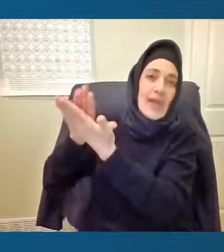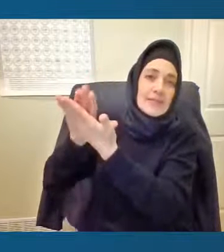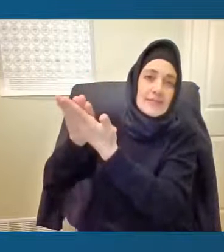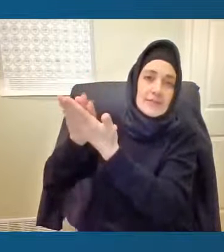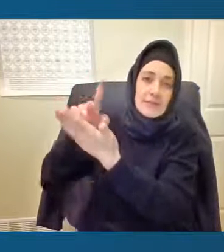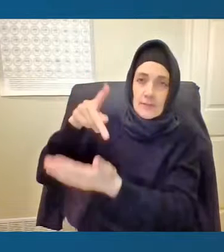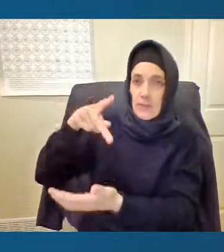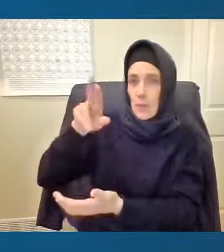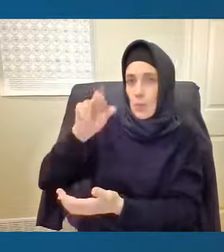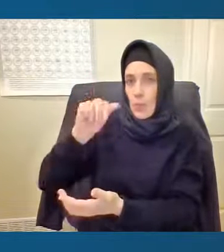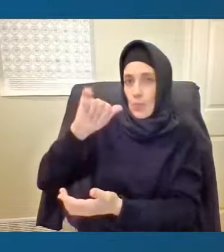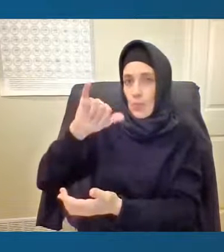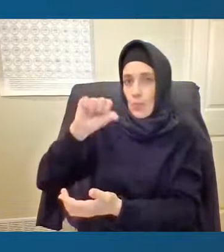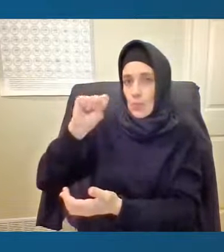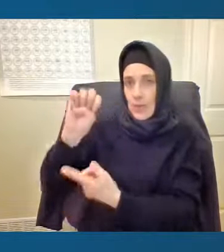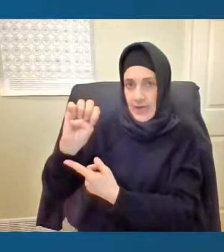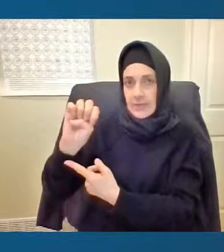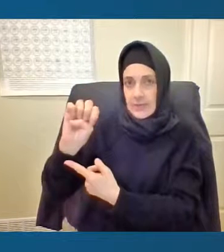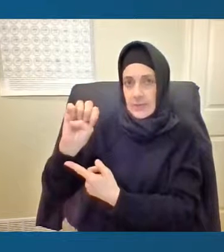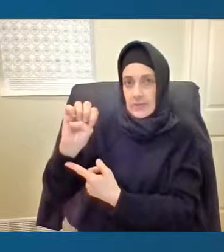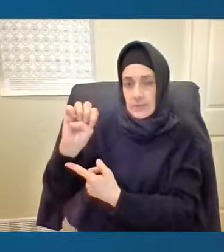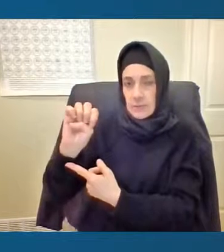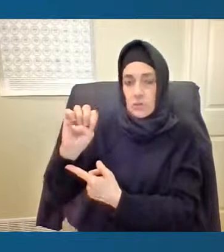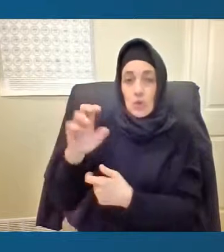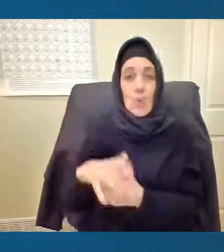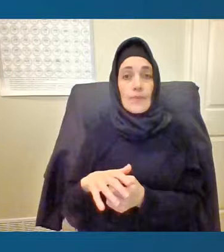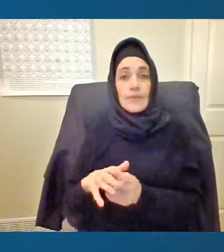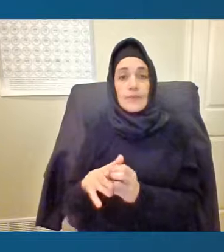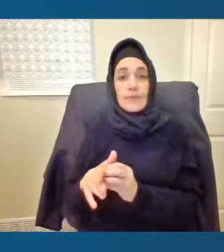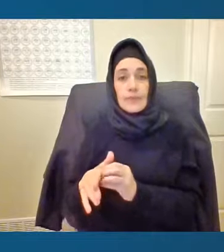He said we will be under a flag on Yawm al-Qiyamah.